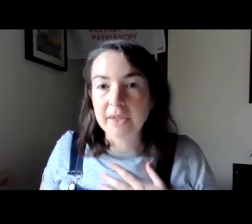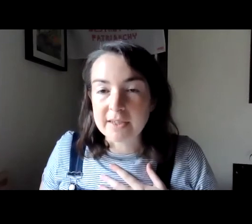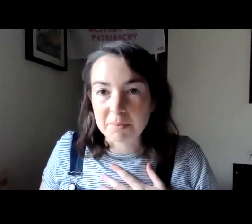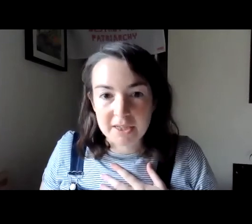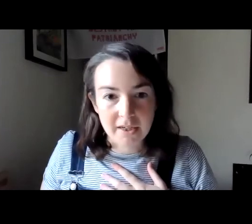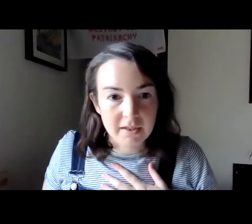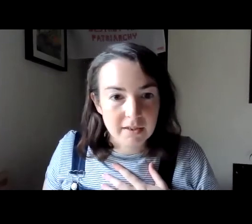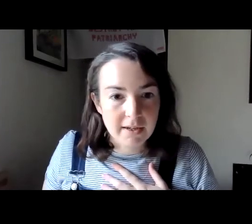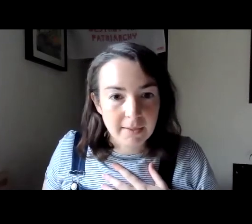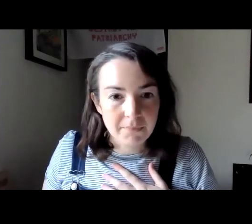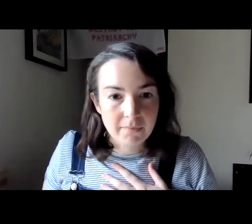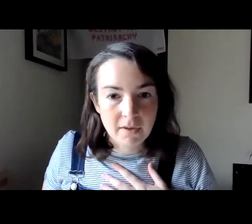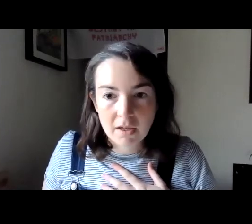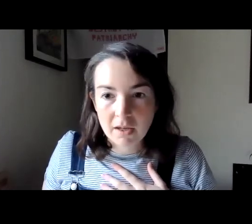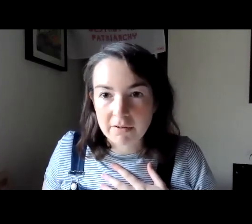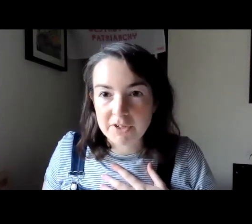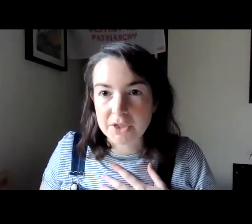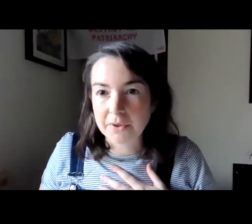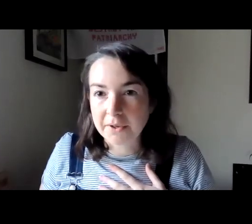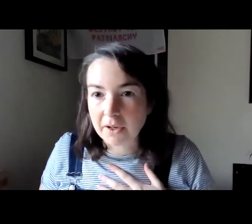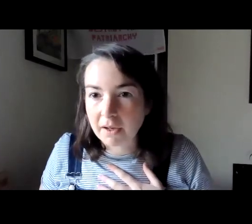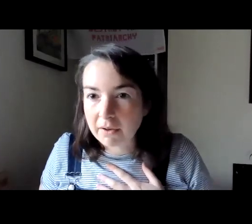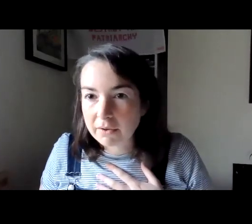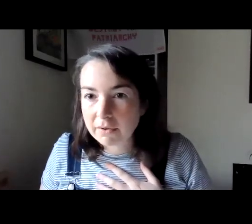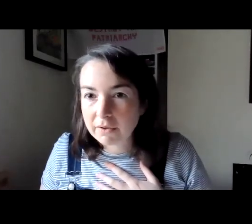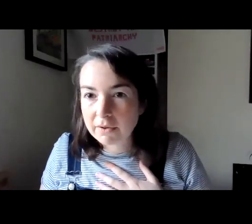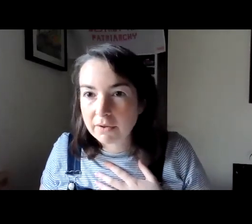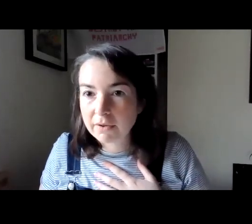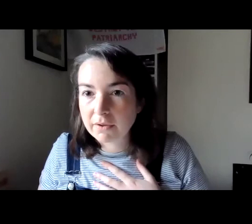Lou, our interpreter, can get her video on, okay?